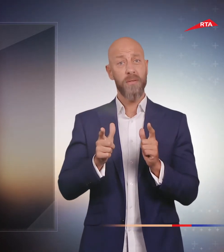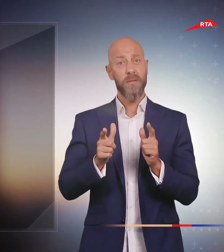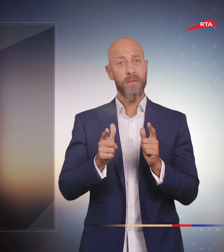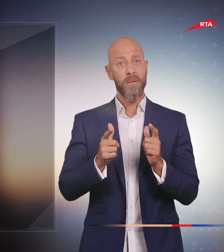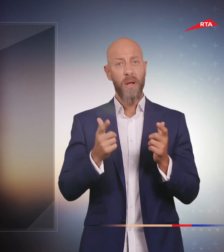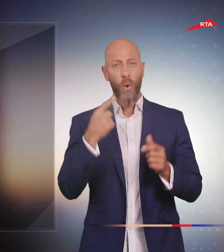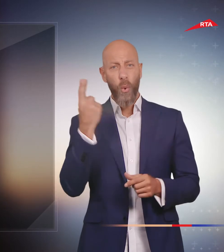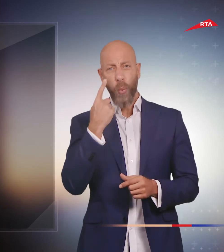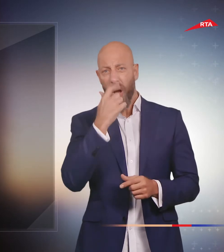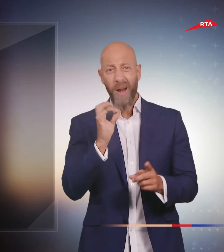Who can apply?